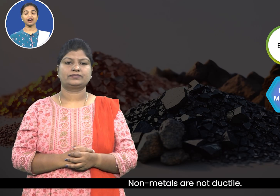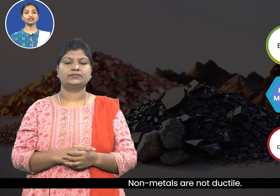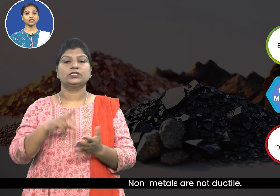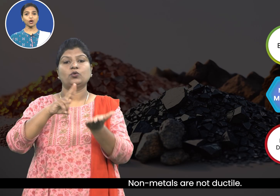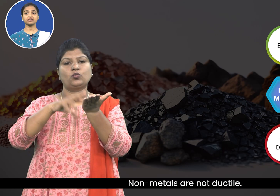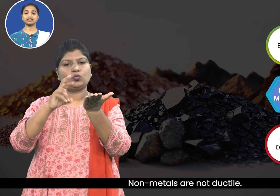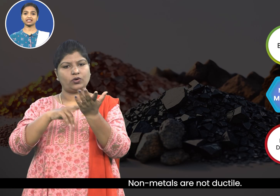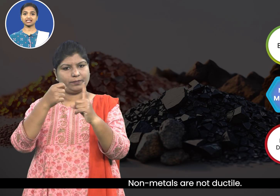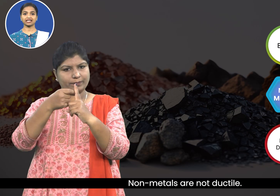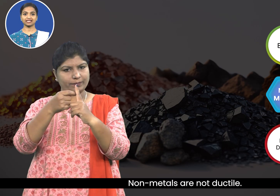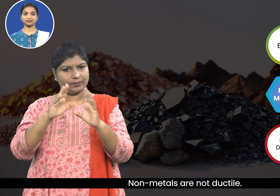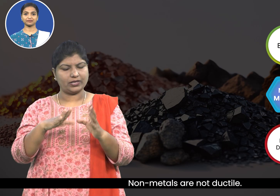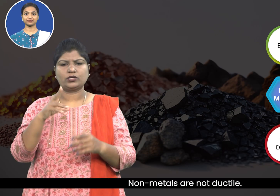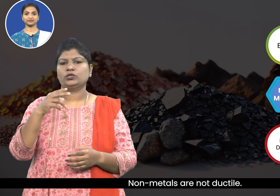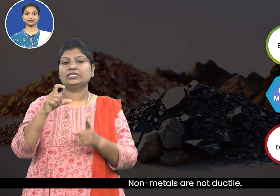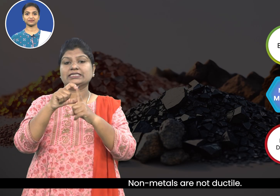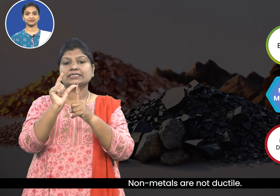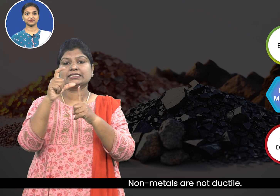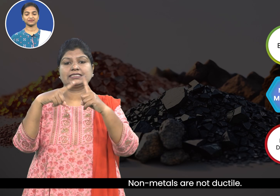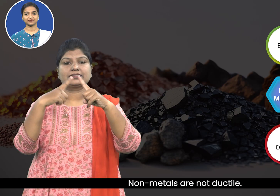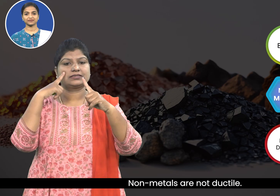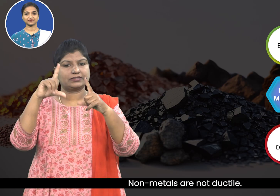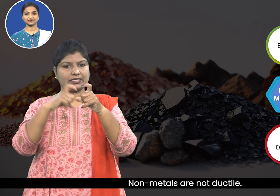Non-metals are not ductile.